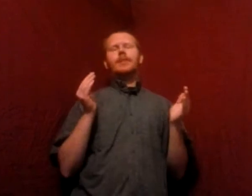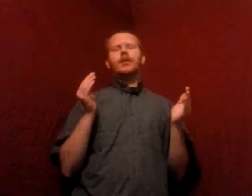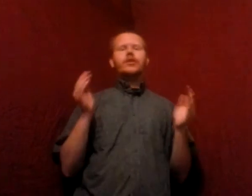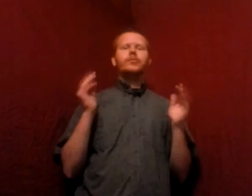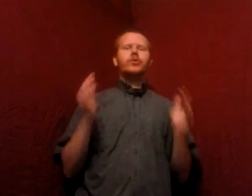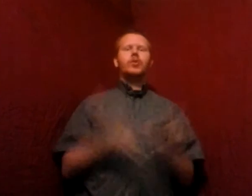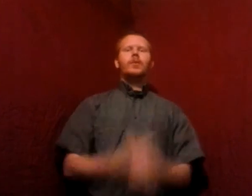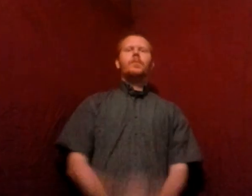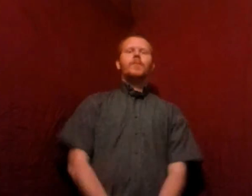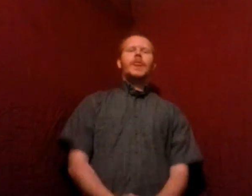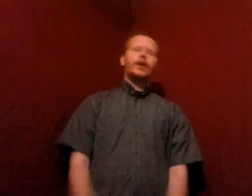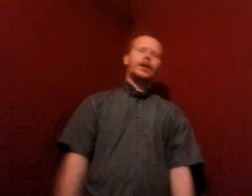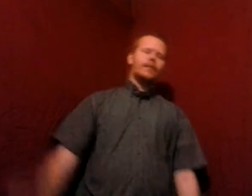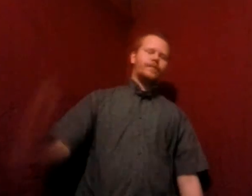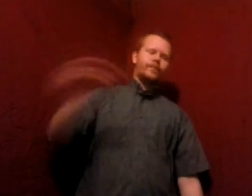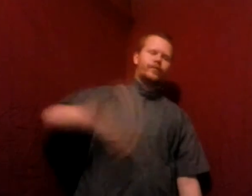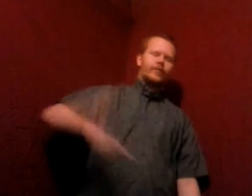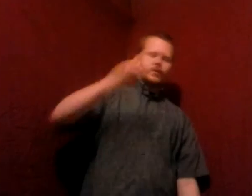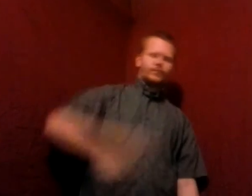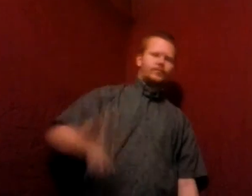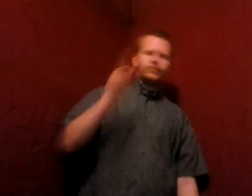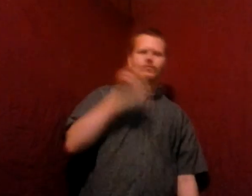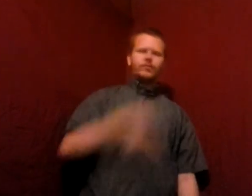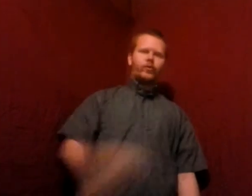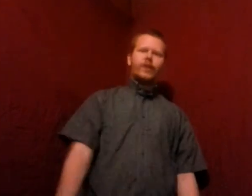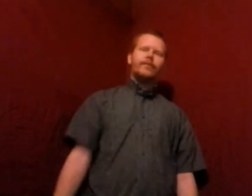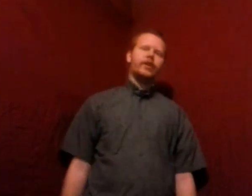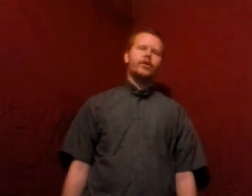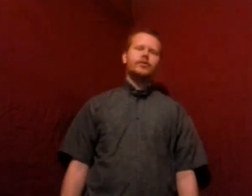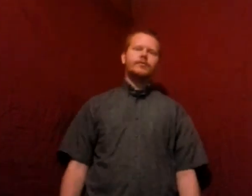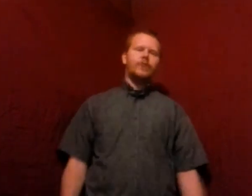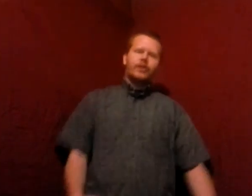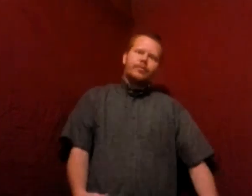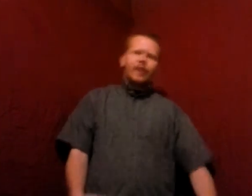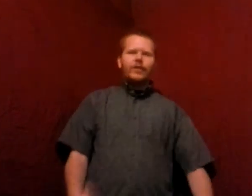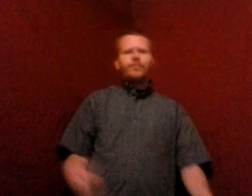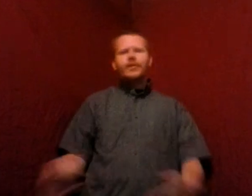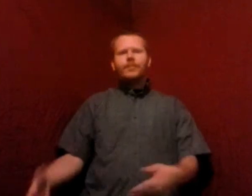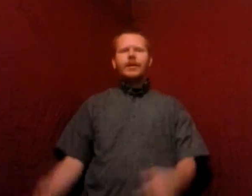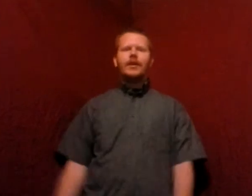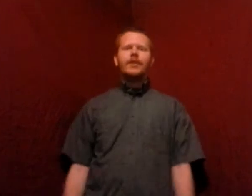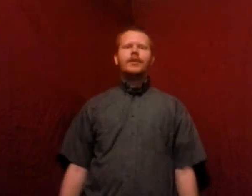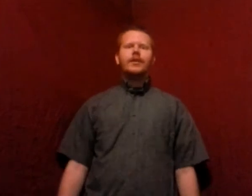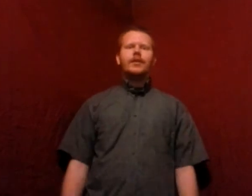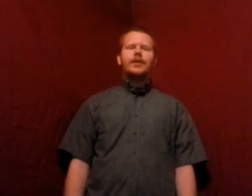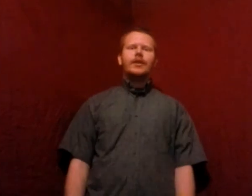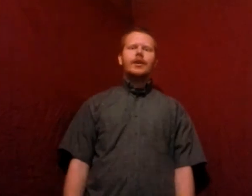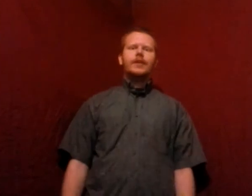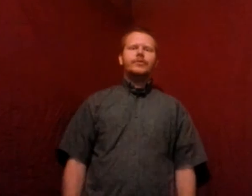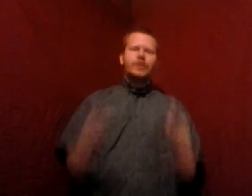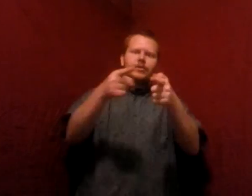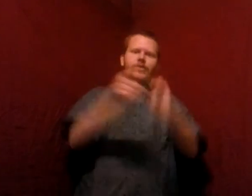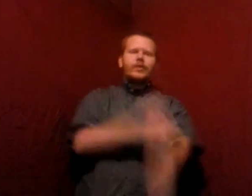being on youtube looking up random videos from markiplier pewdiepie uh tribute to you